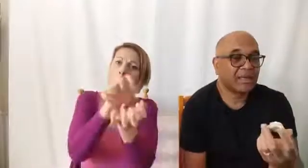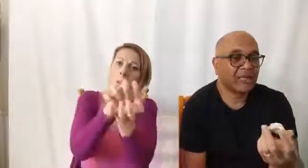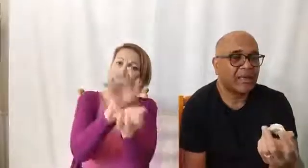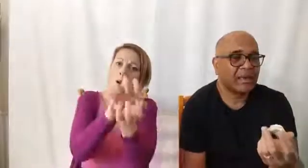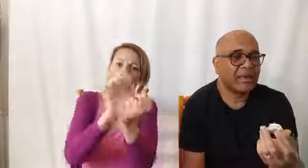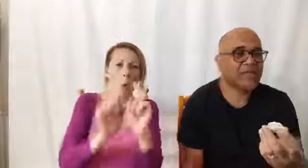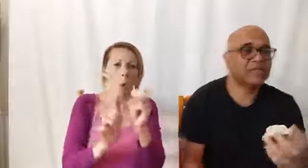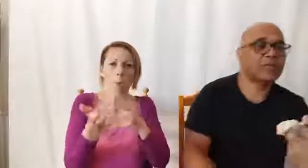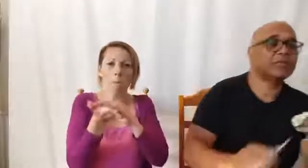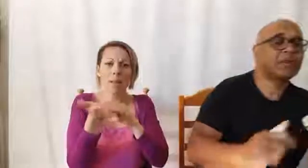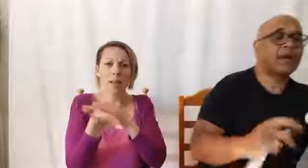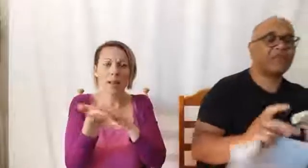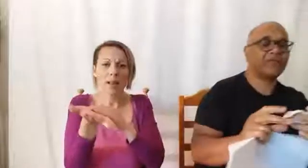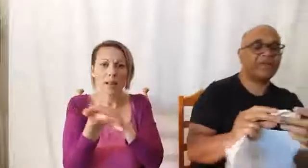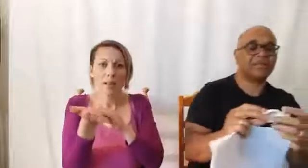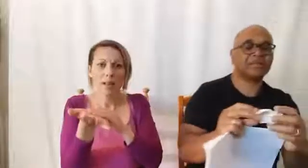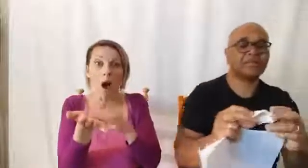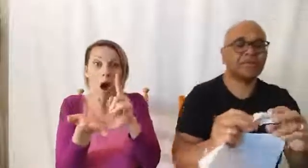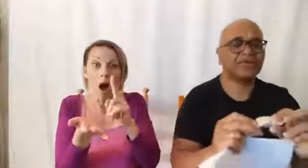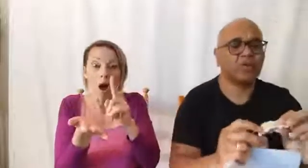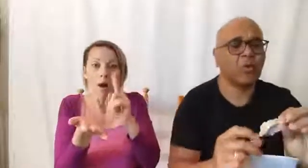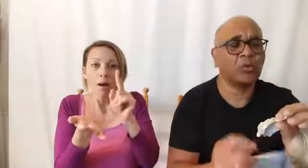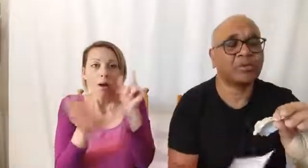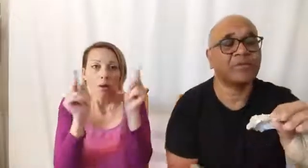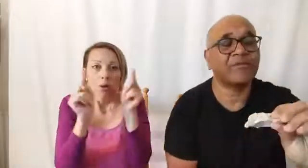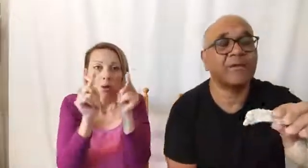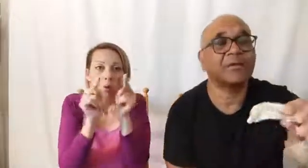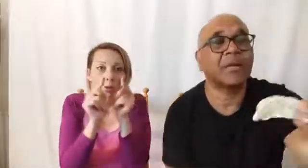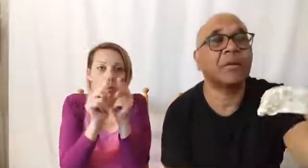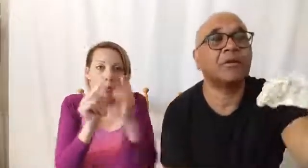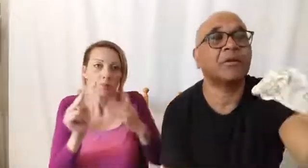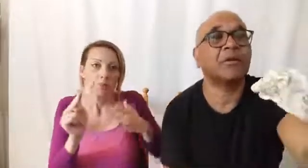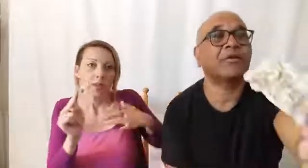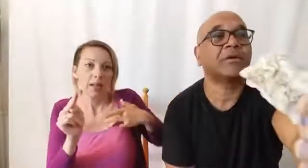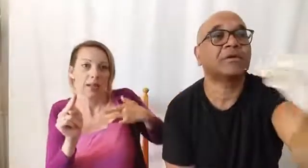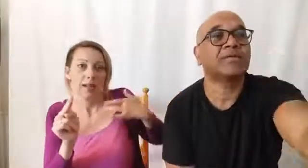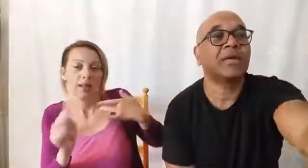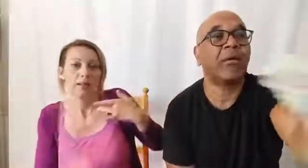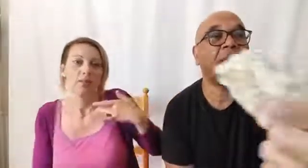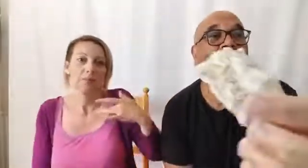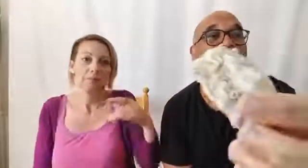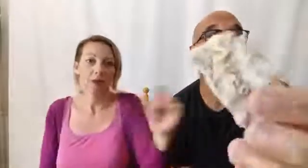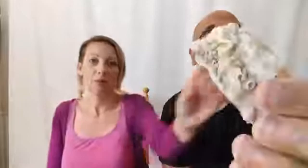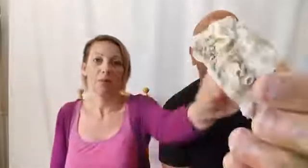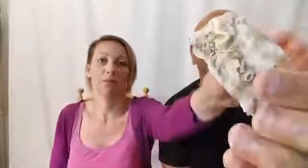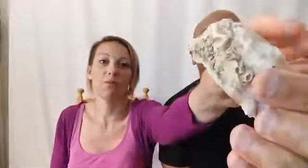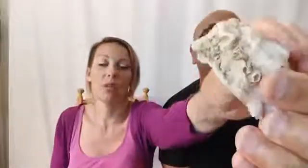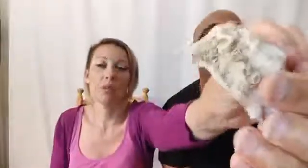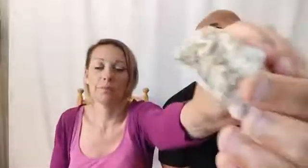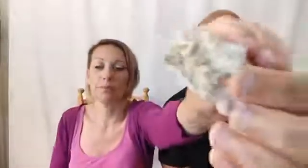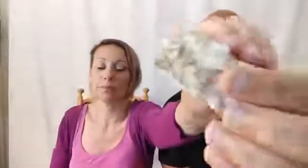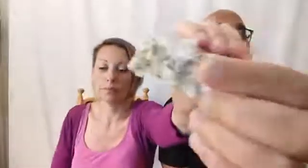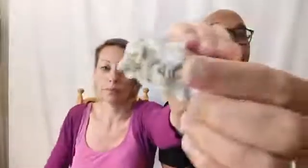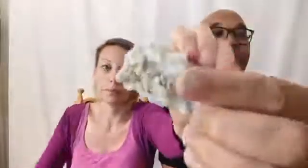that lives on other things. It lives on all sorts of things, and if you can see it, Hold it there for you.